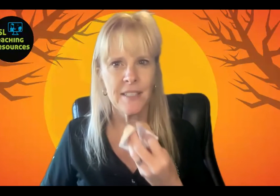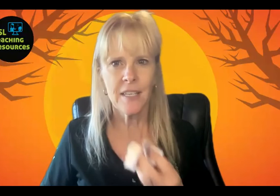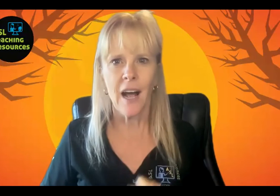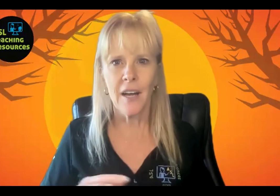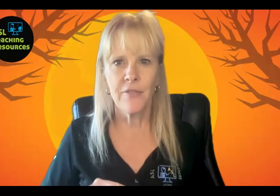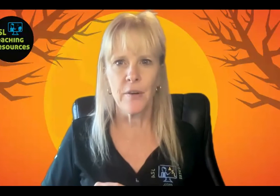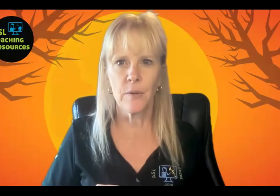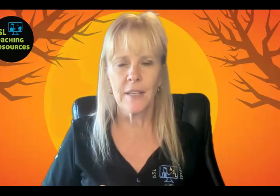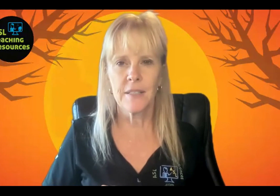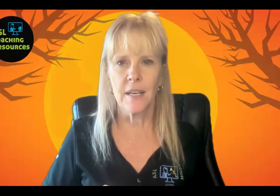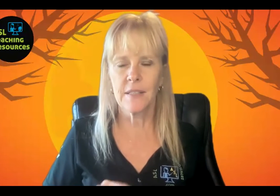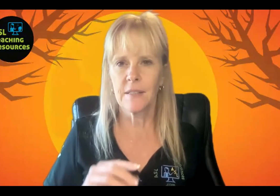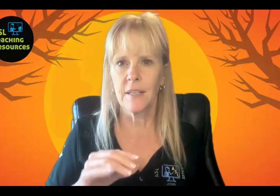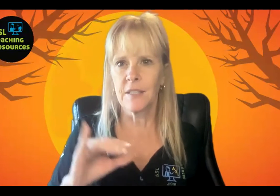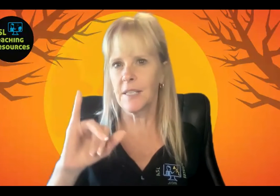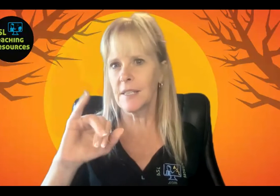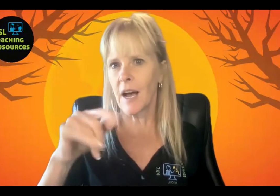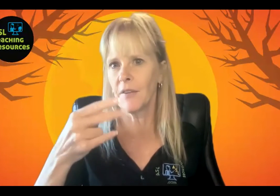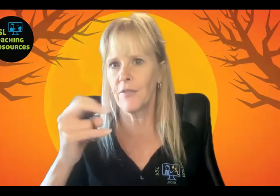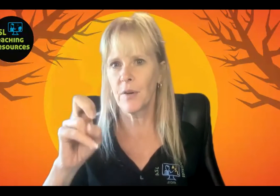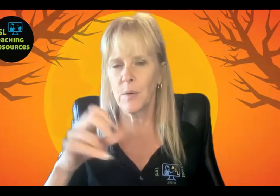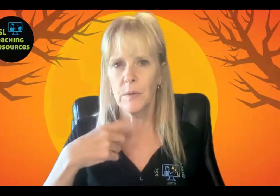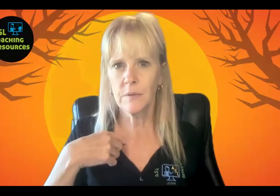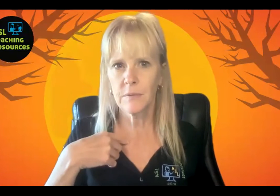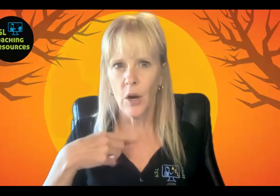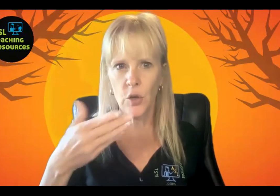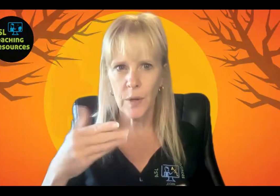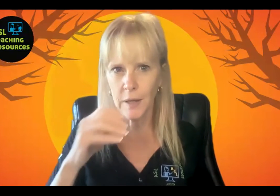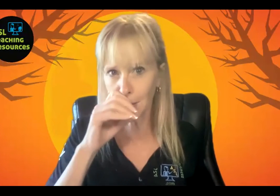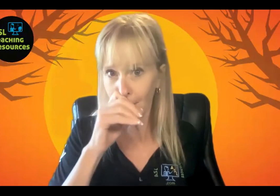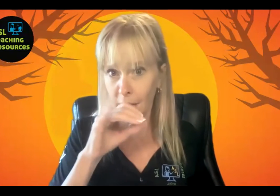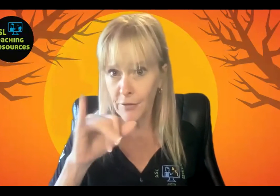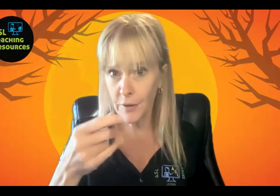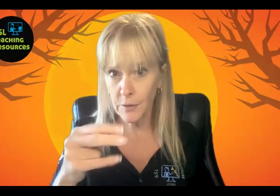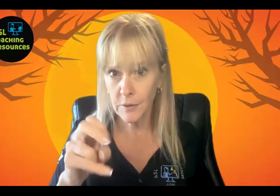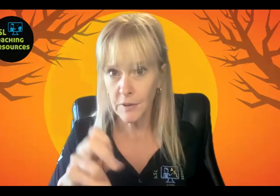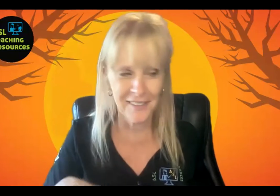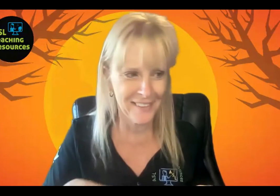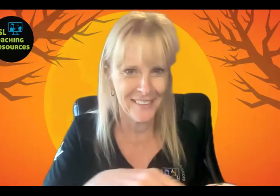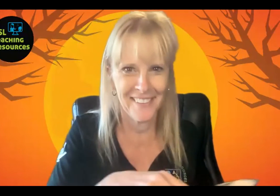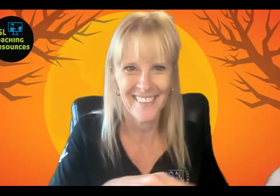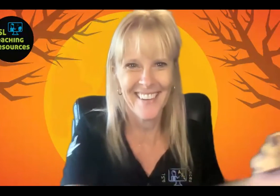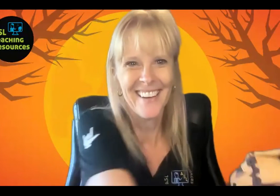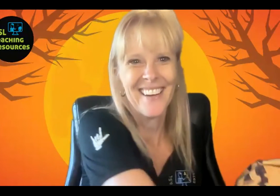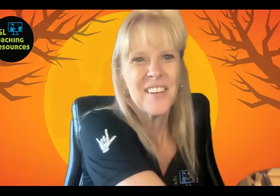I see an iPhone that says, it just says iPhone. Are you here, iPhone?